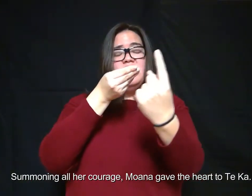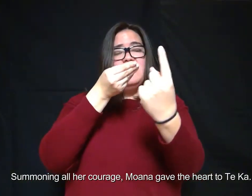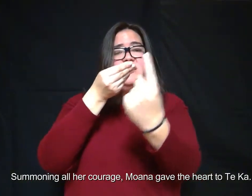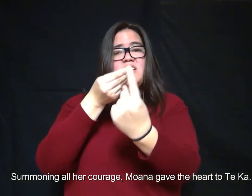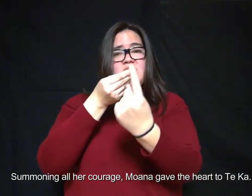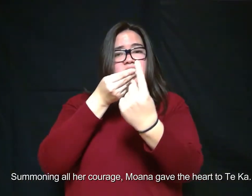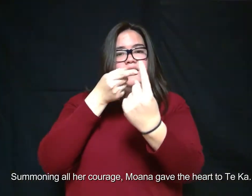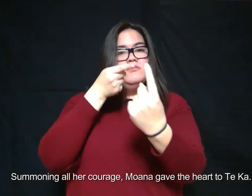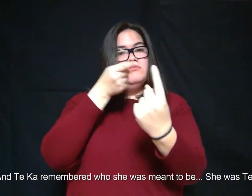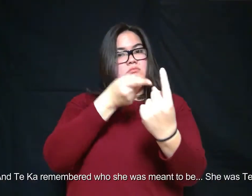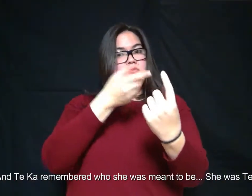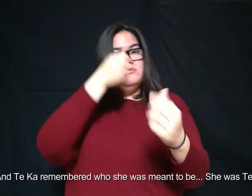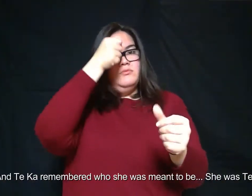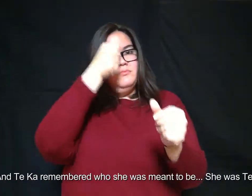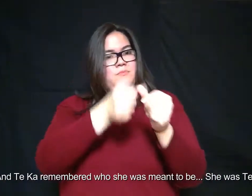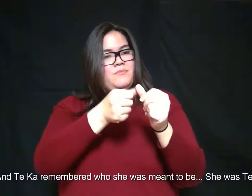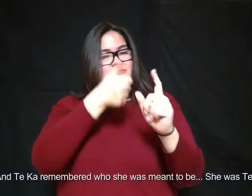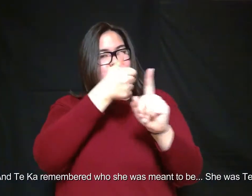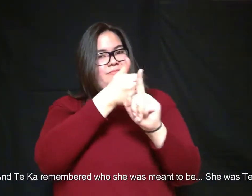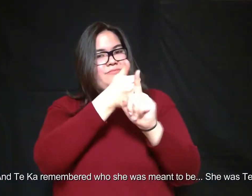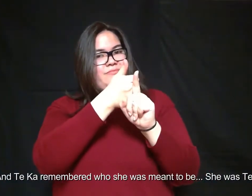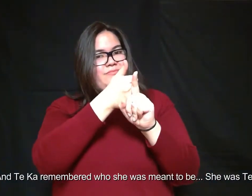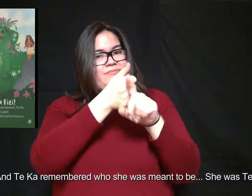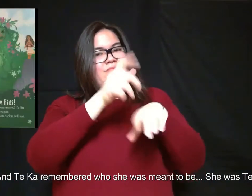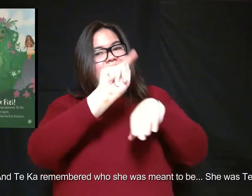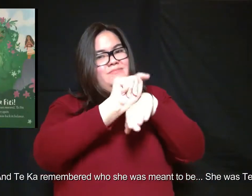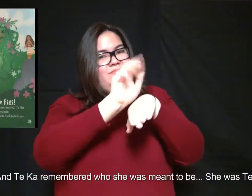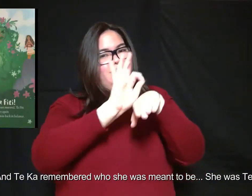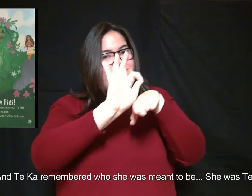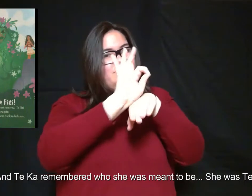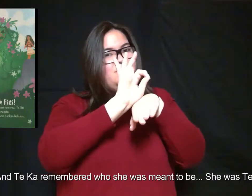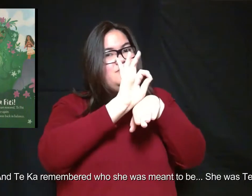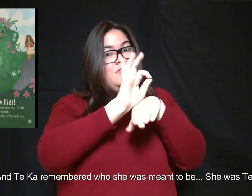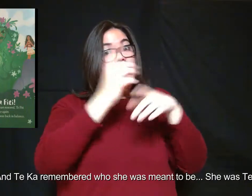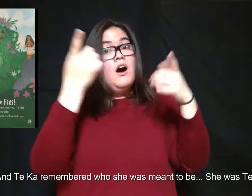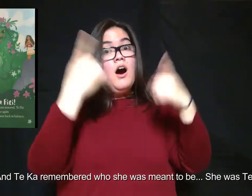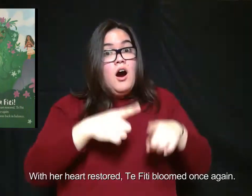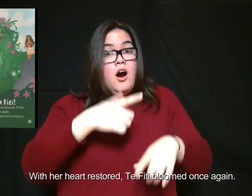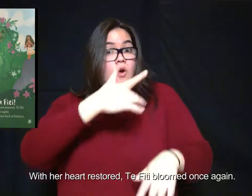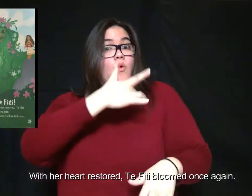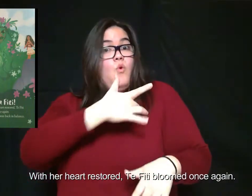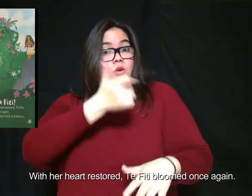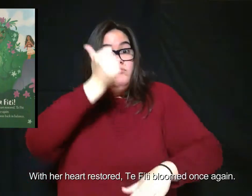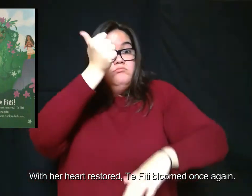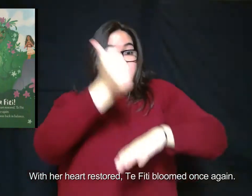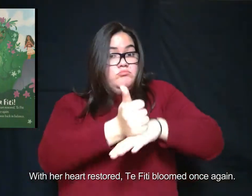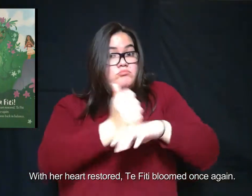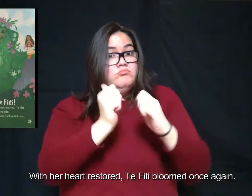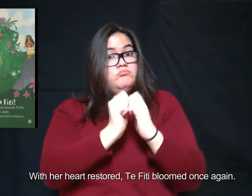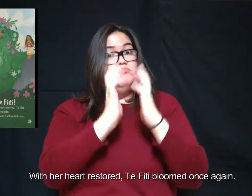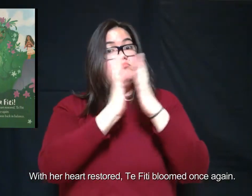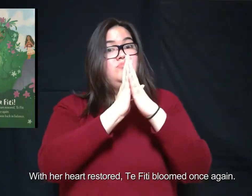She was Te Fiti. With her heart restored, Te Fiti bloomed once again.